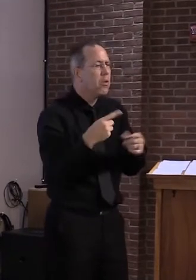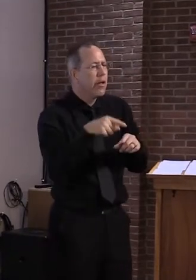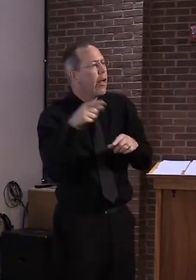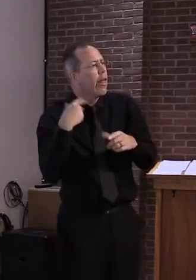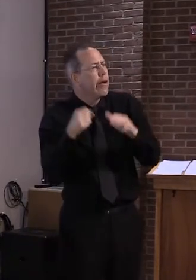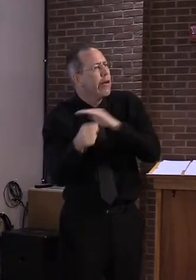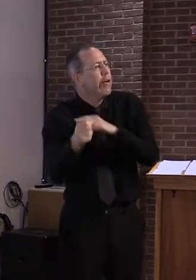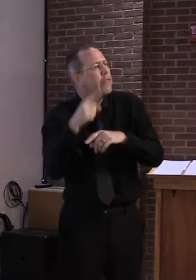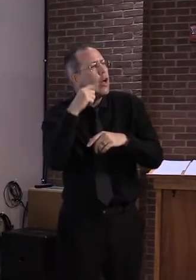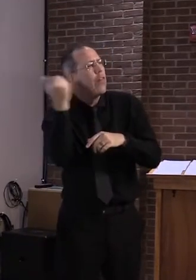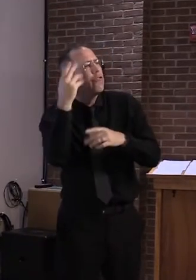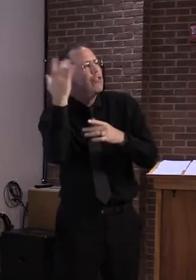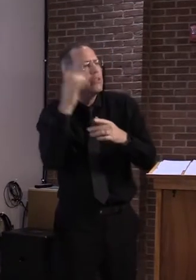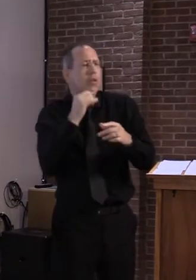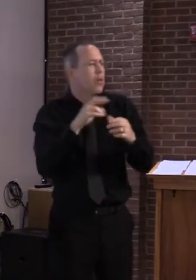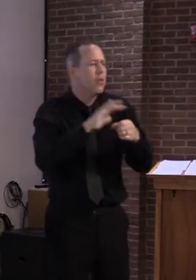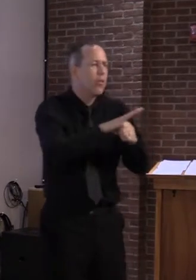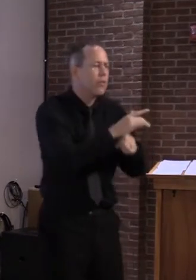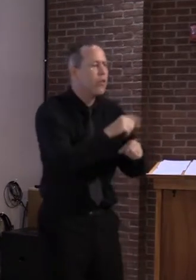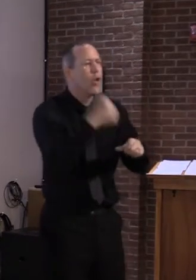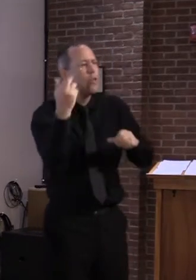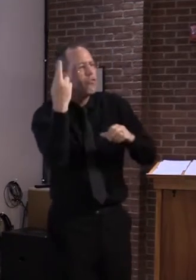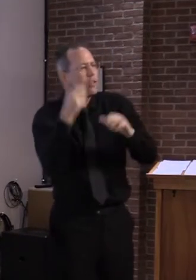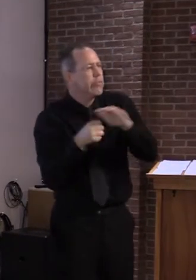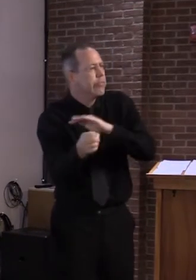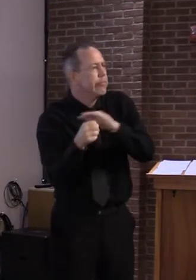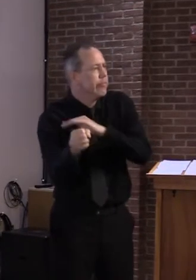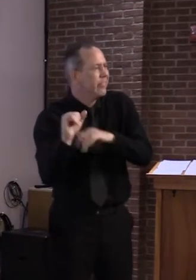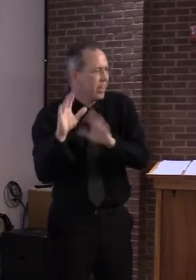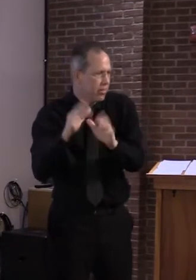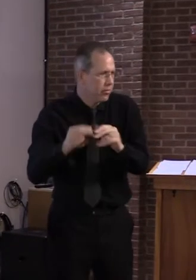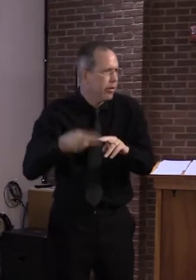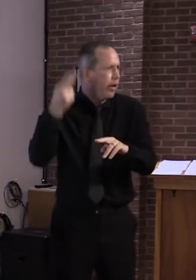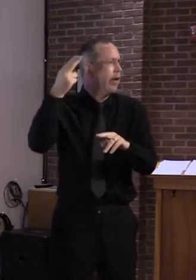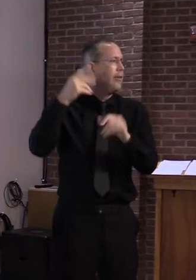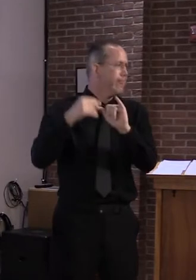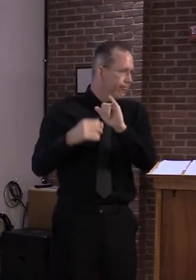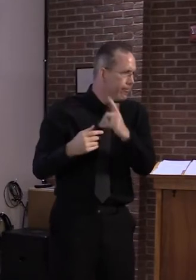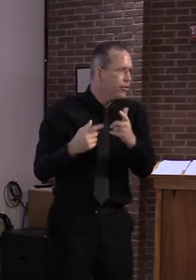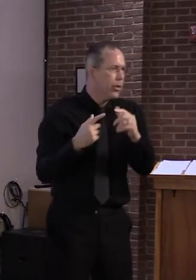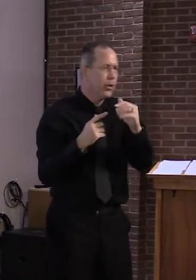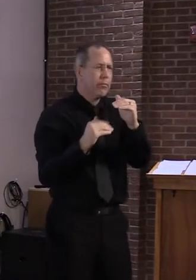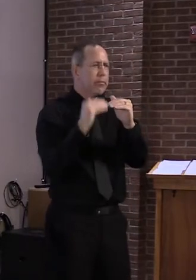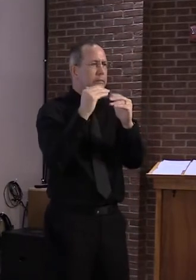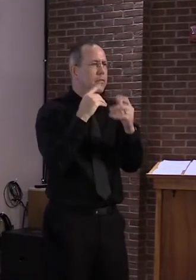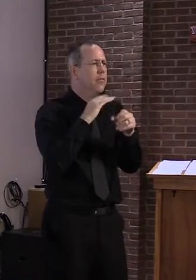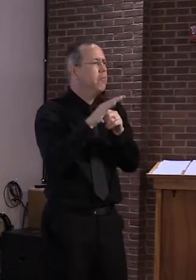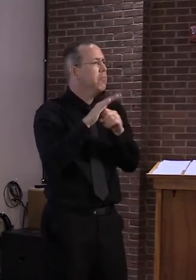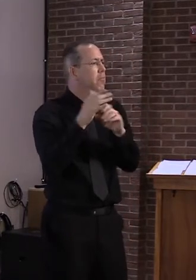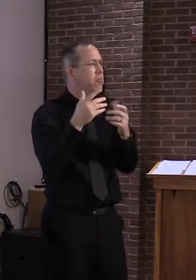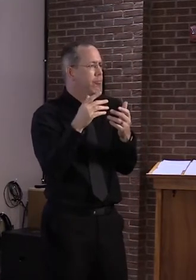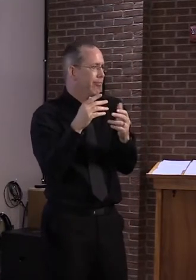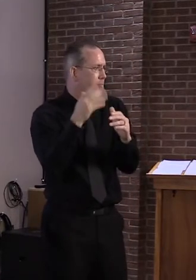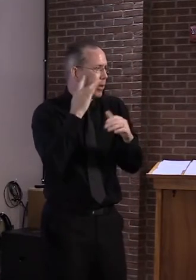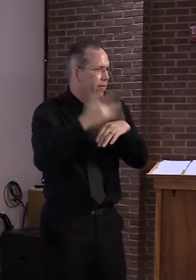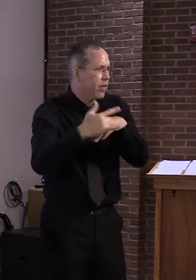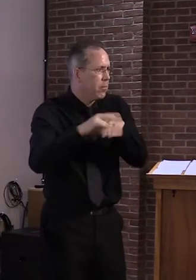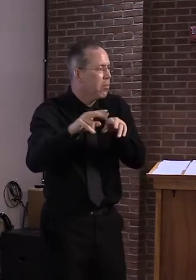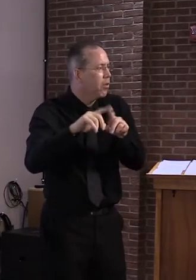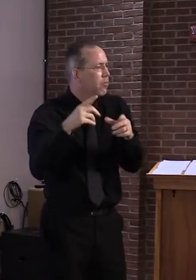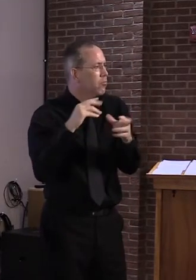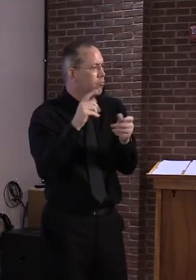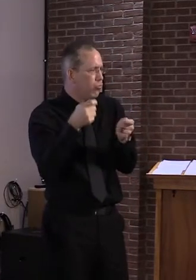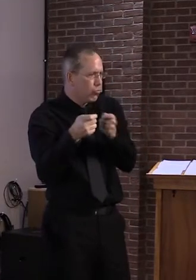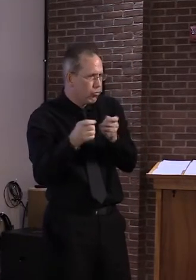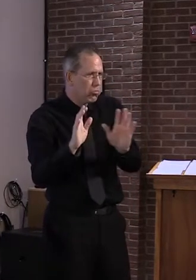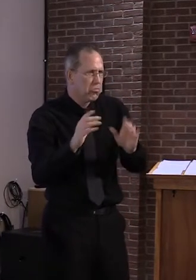a very limited number of COVID-19 patients needing hospital care over the past month. However, the last 2 days, we